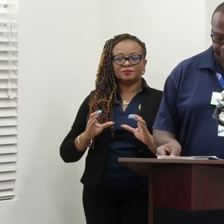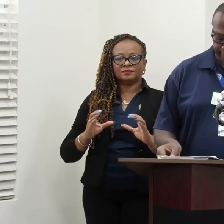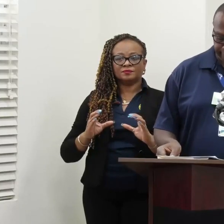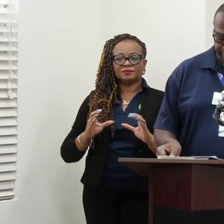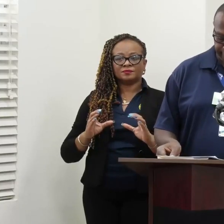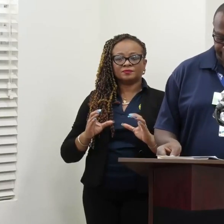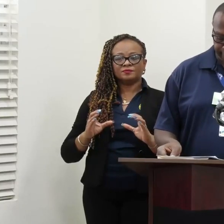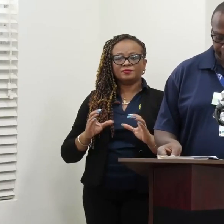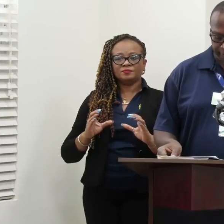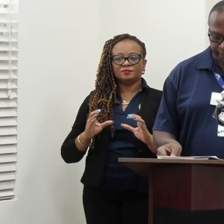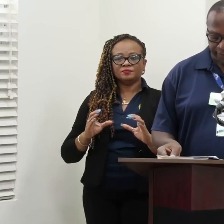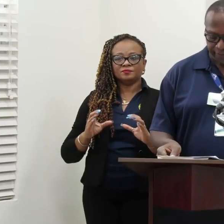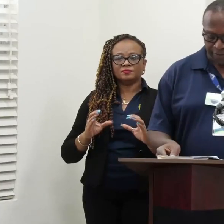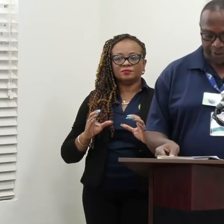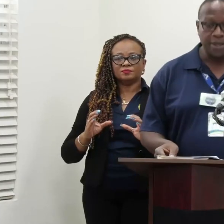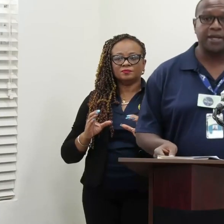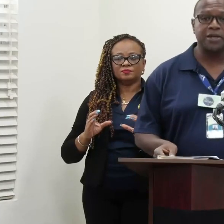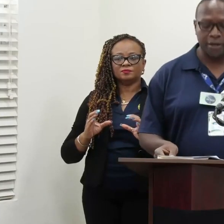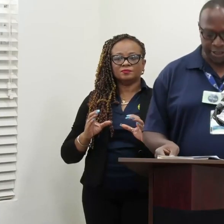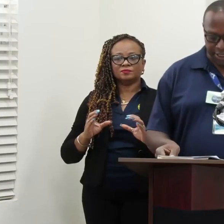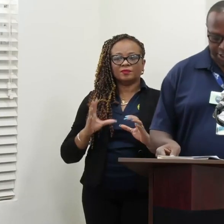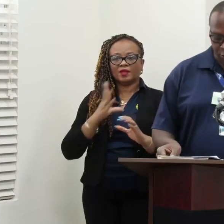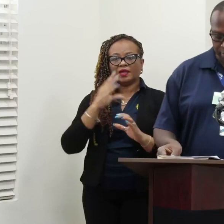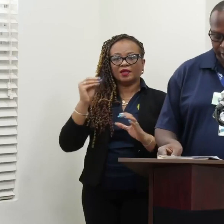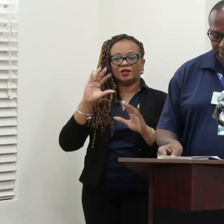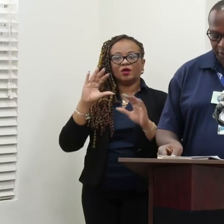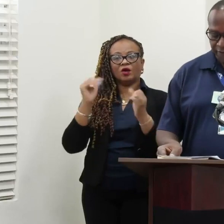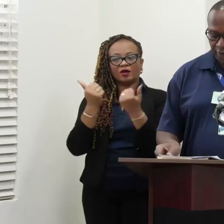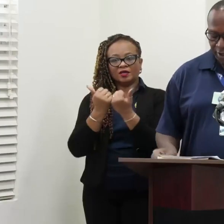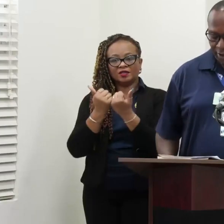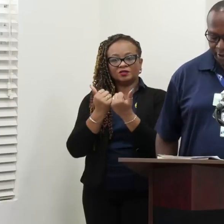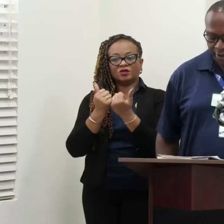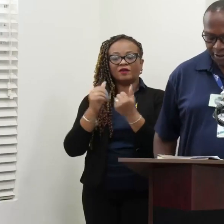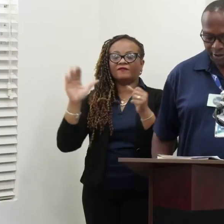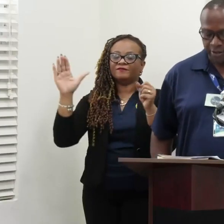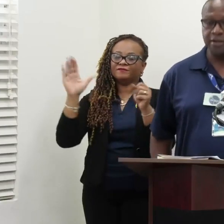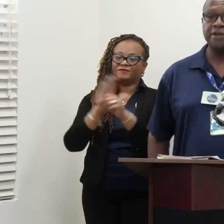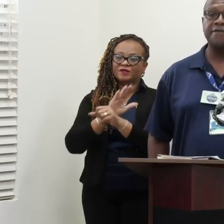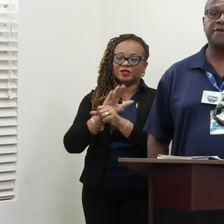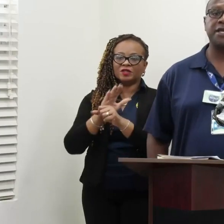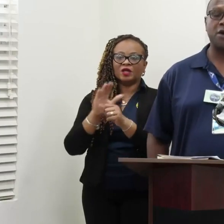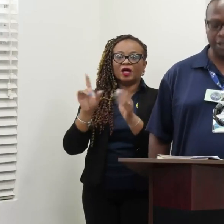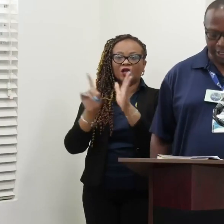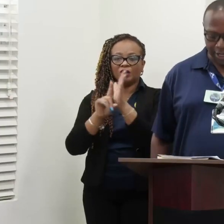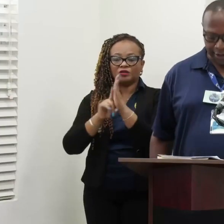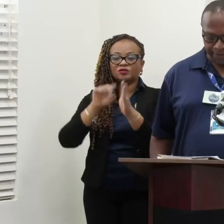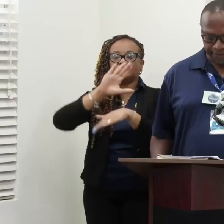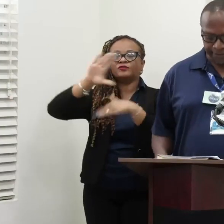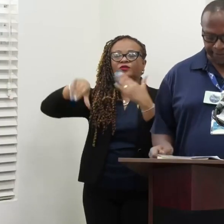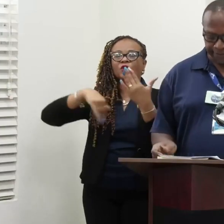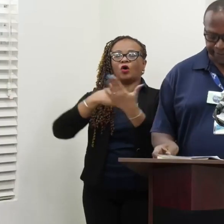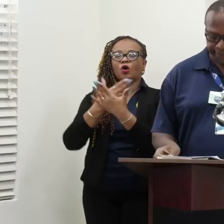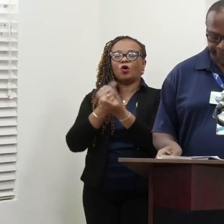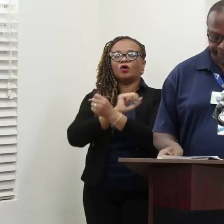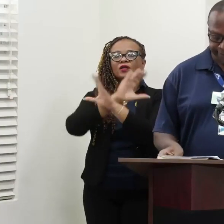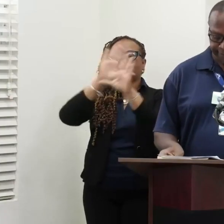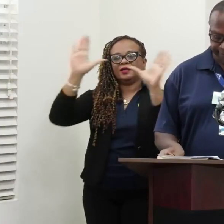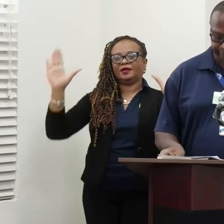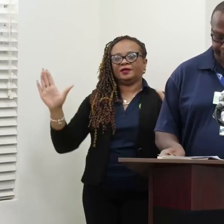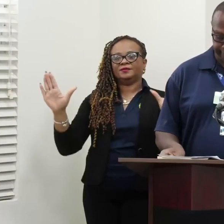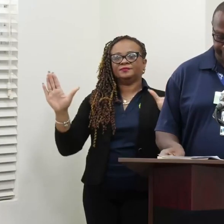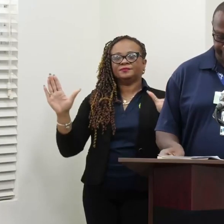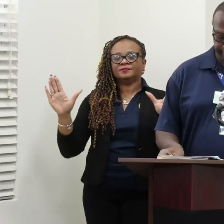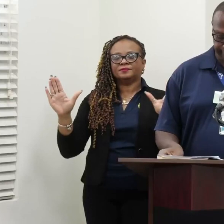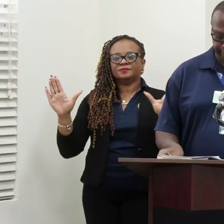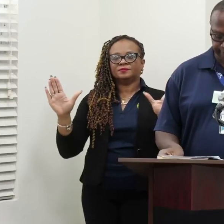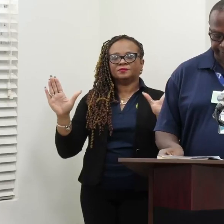BPL toujours à faire. And the organization remains on full alert for the all clear.